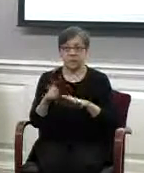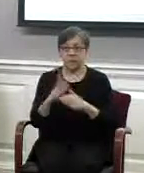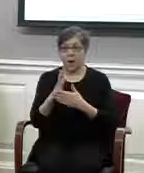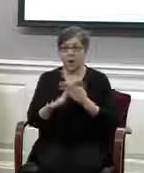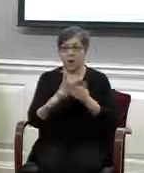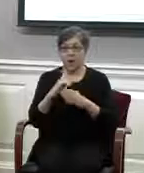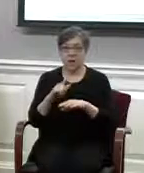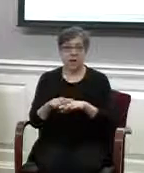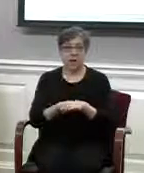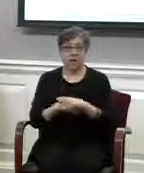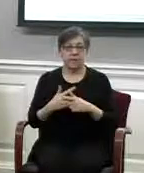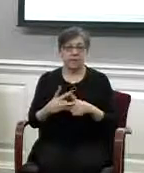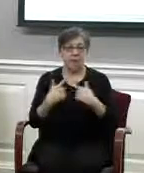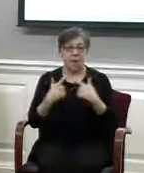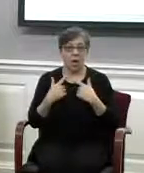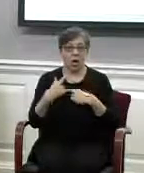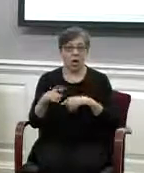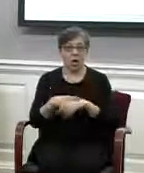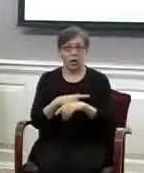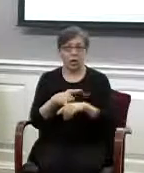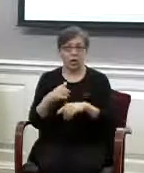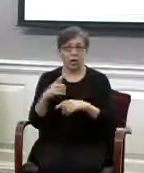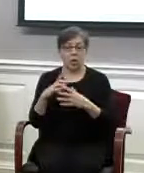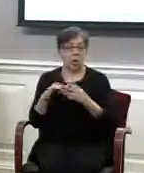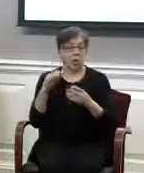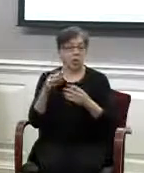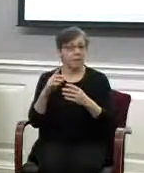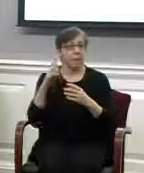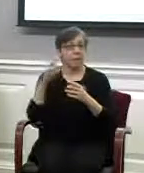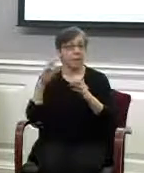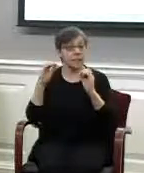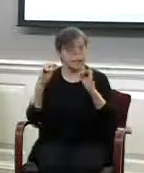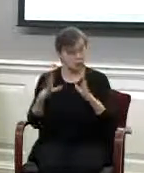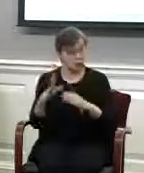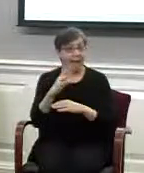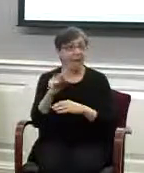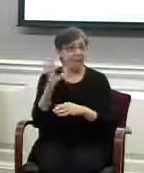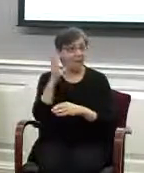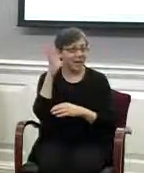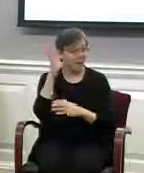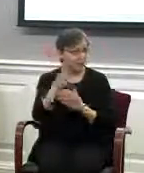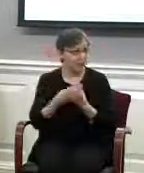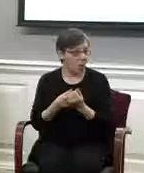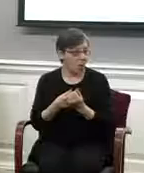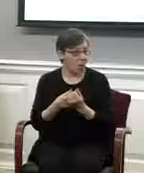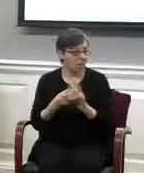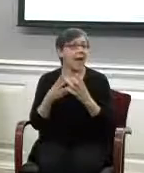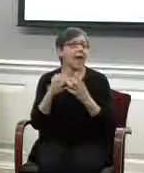they work with the teachers a lot, and that's where we see some of this stuff coming in. That's also just,